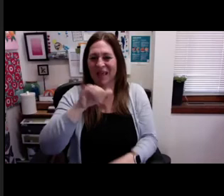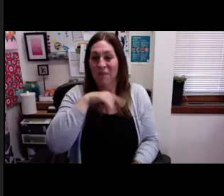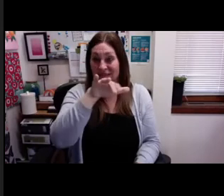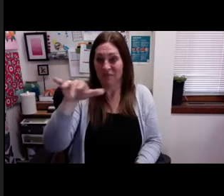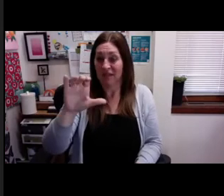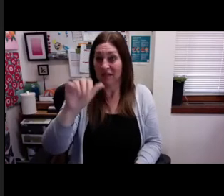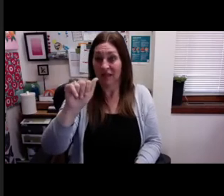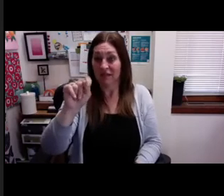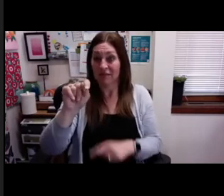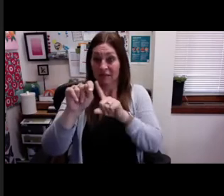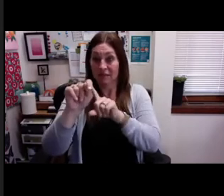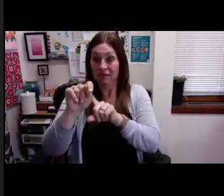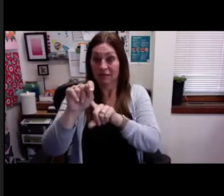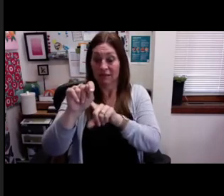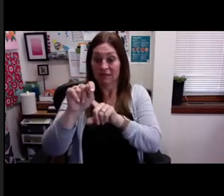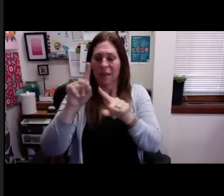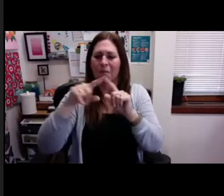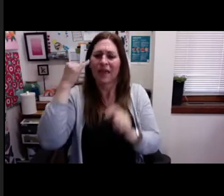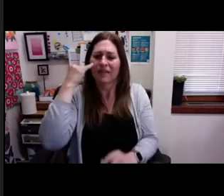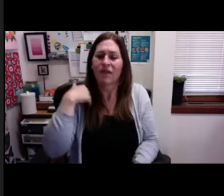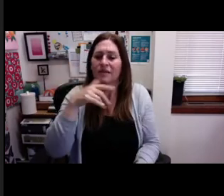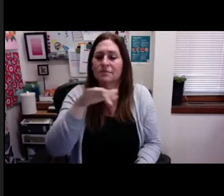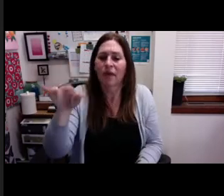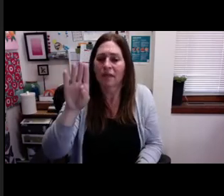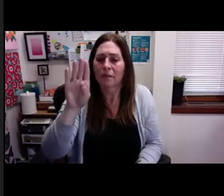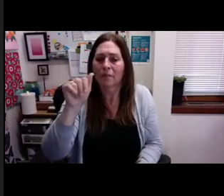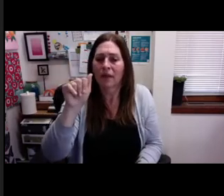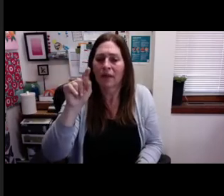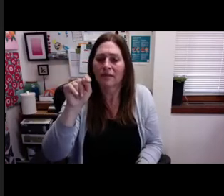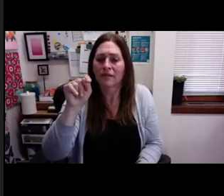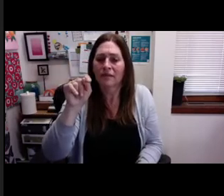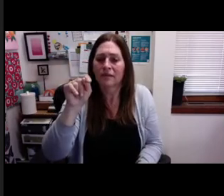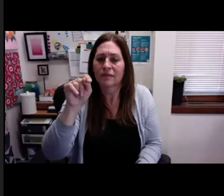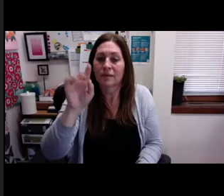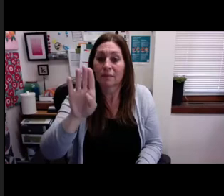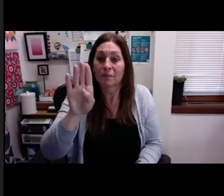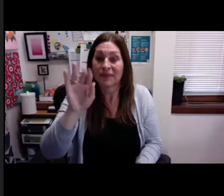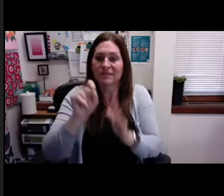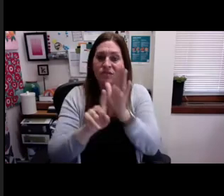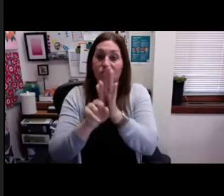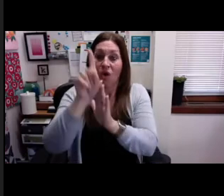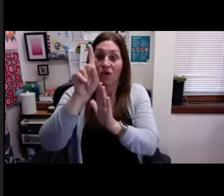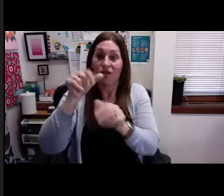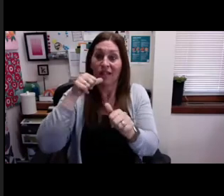plane in space. So when I finger spell cat, but if I spelled bat,